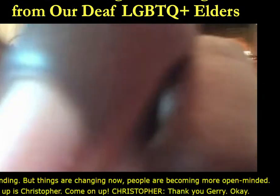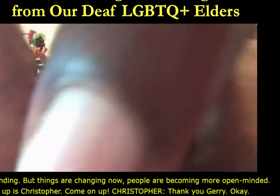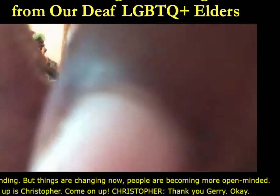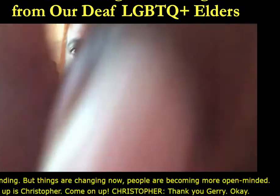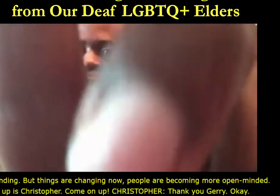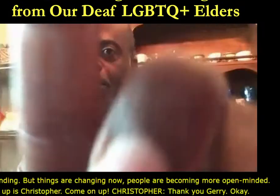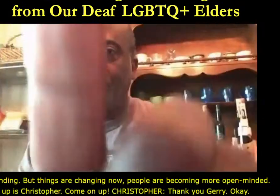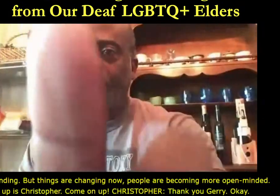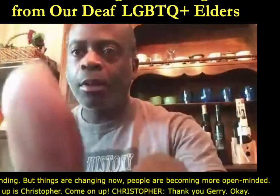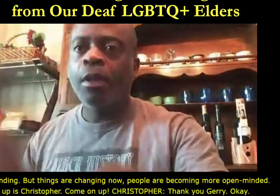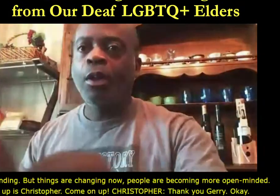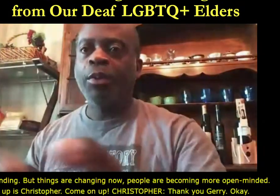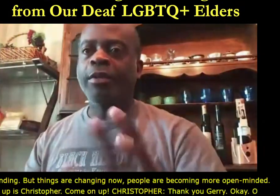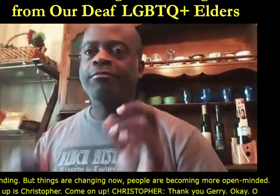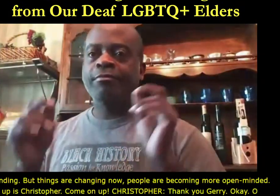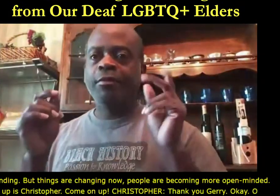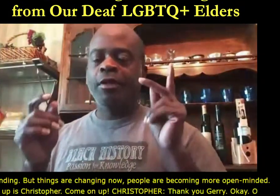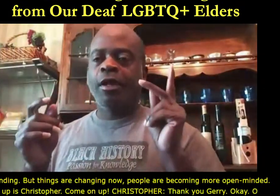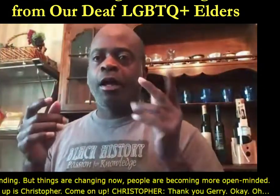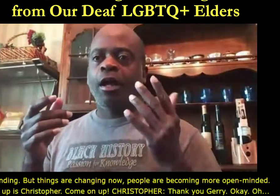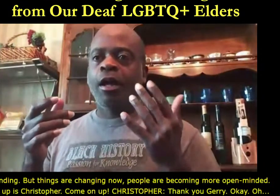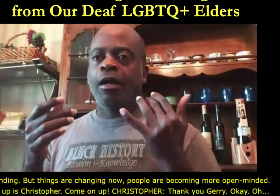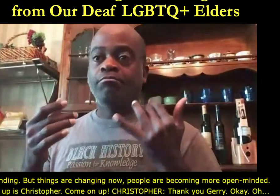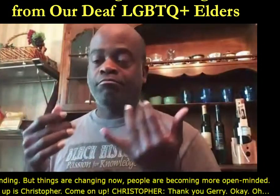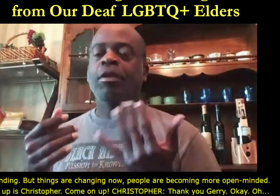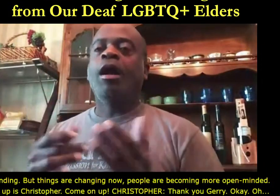having some technical issues here hold on a moment okay